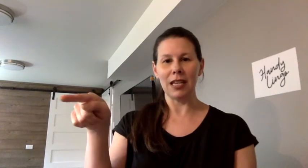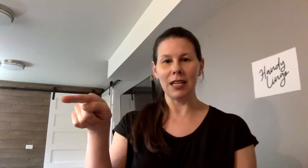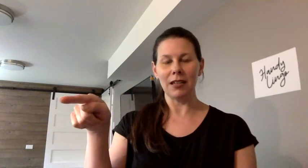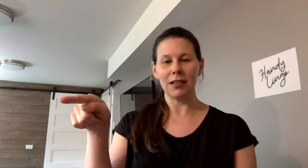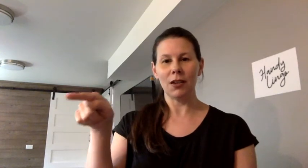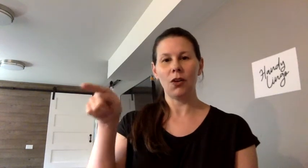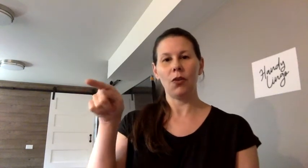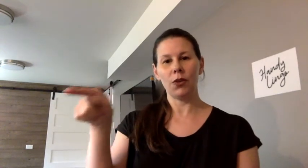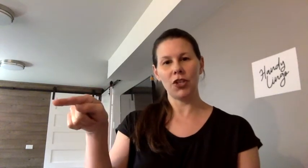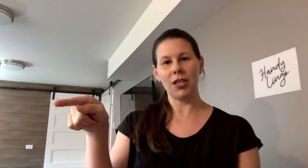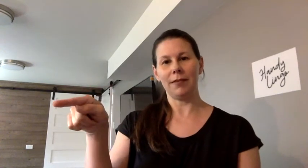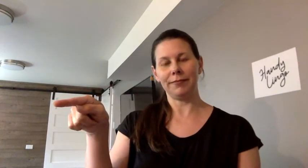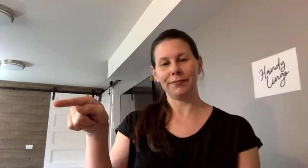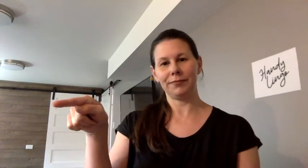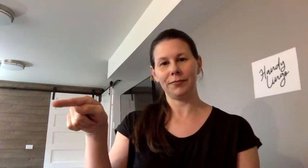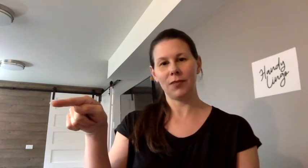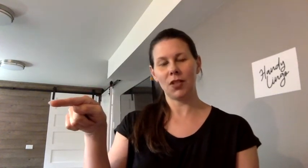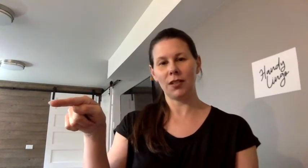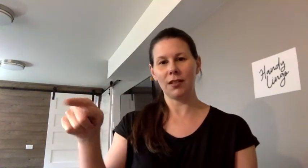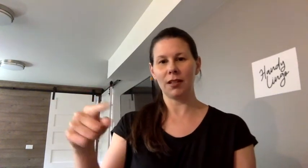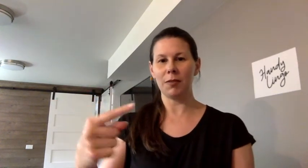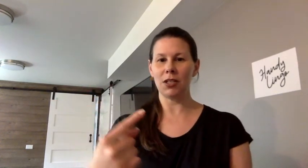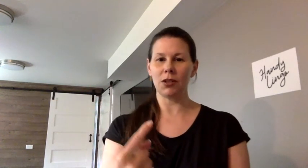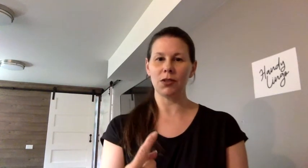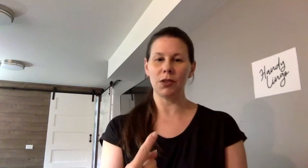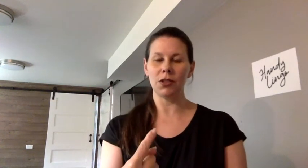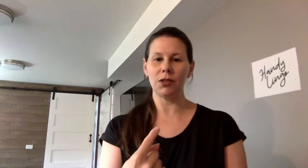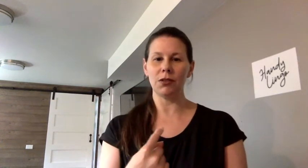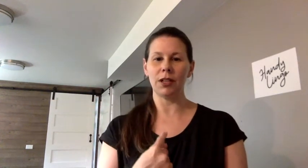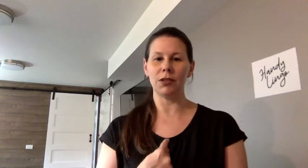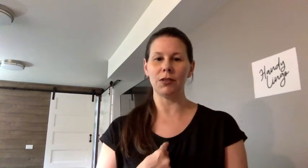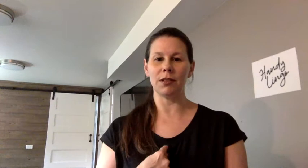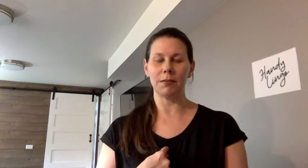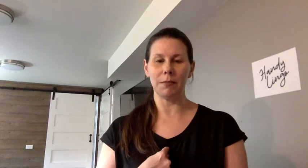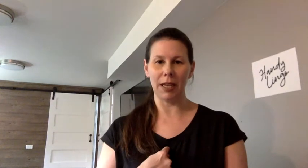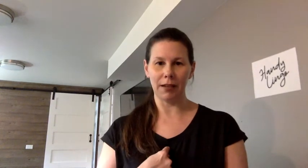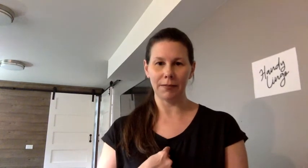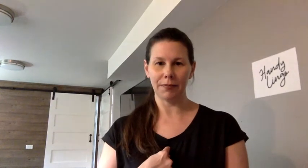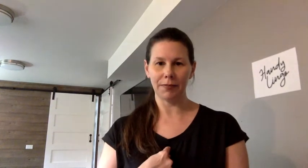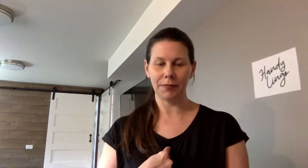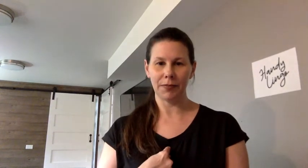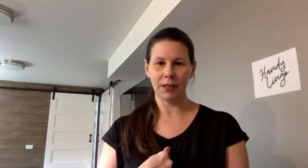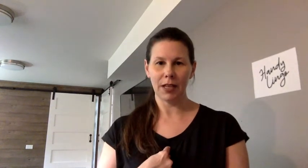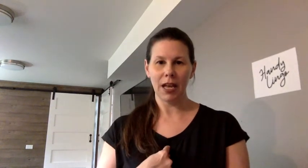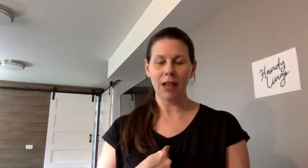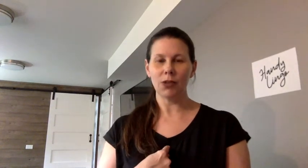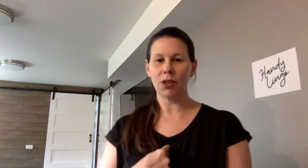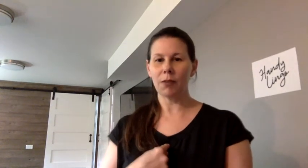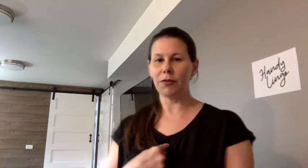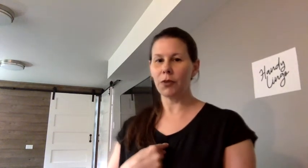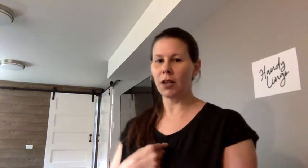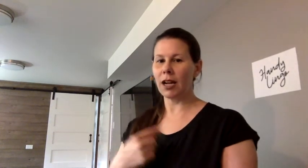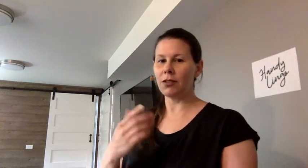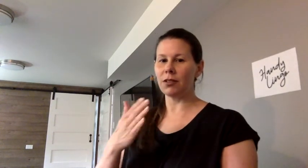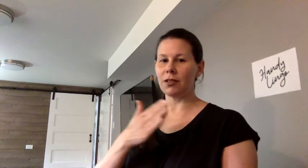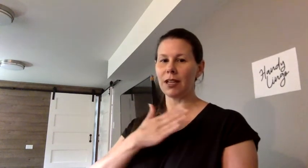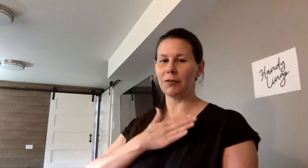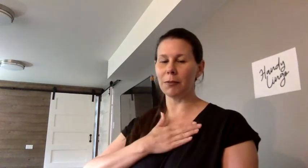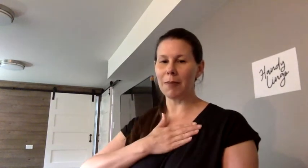he or she, just as it could be turned towards you and used as me. And you saw before I used the sign for